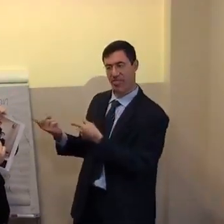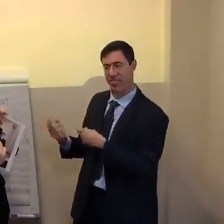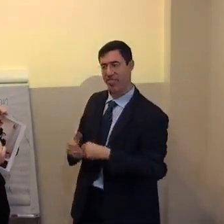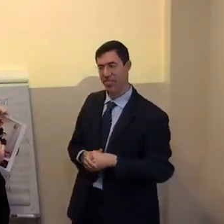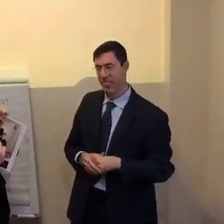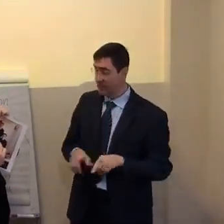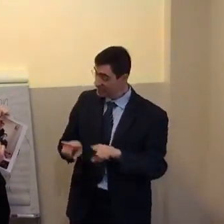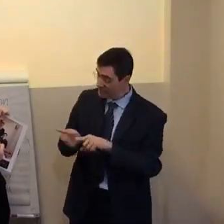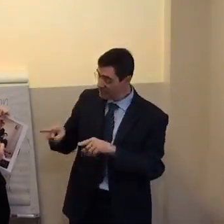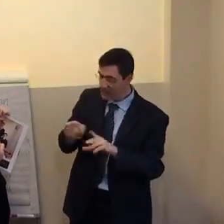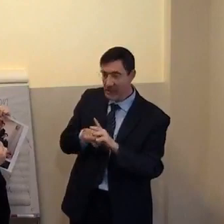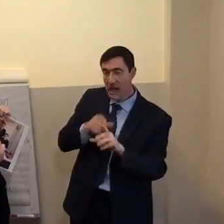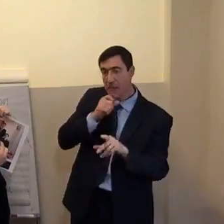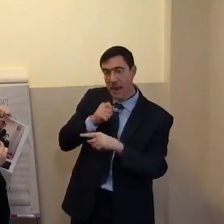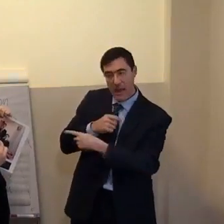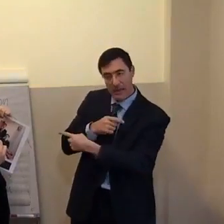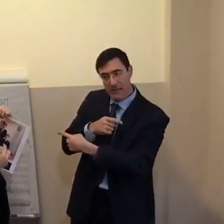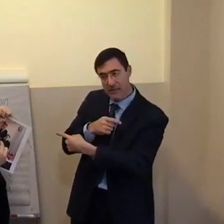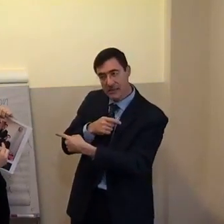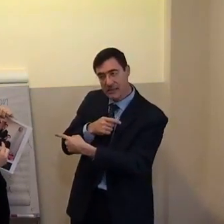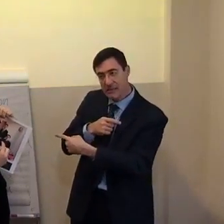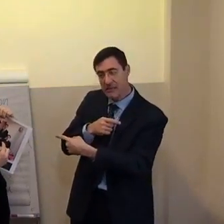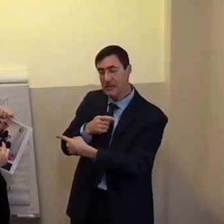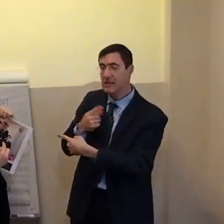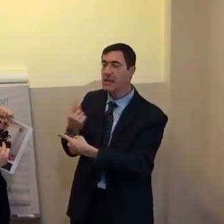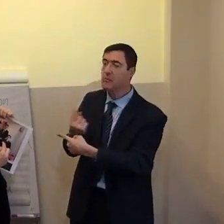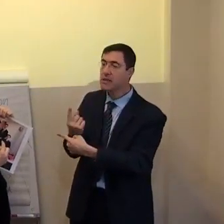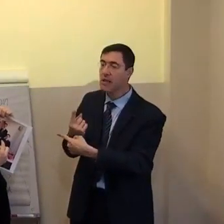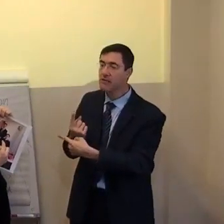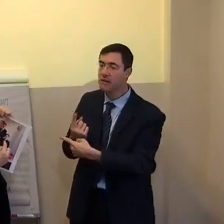is the son of a rich man, Gangnam Seoul.